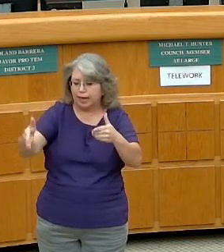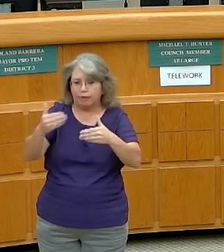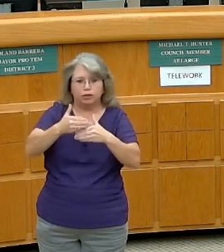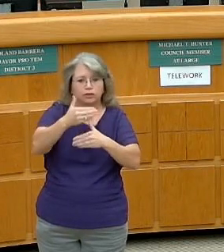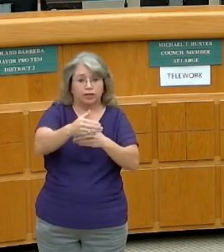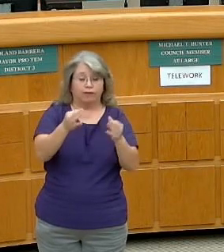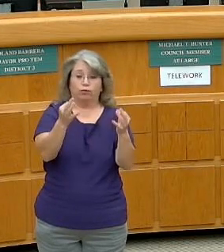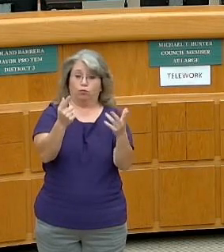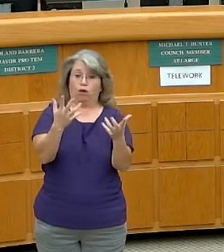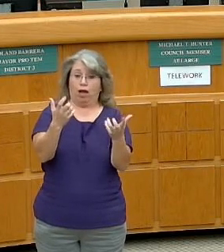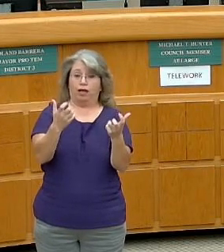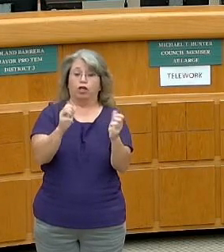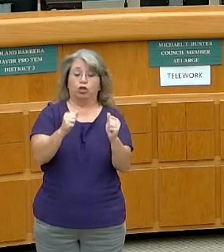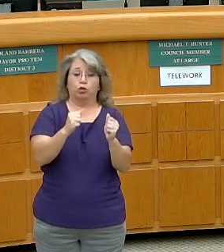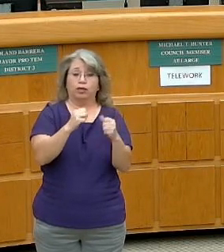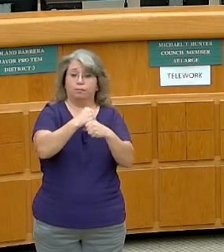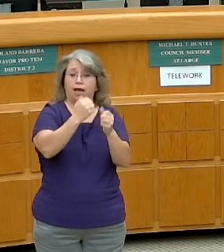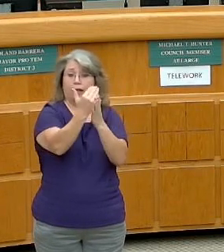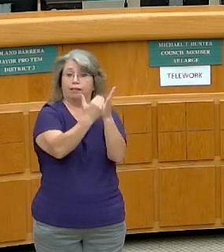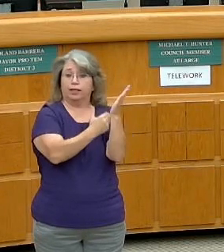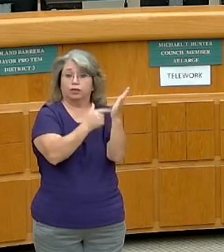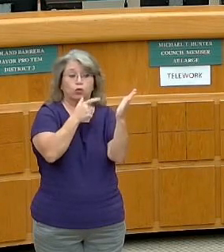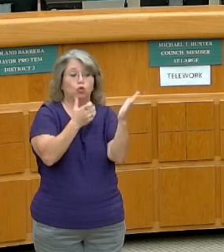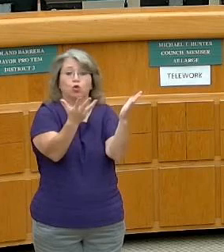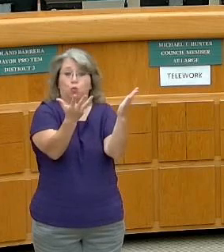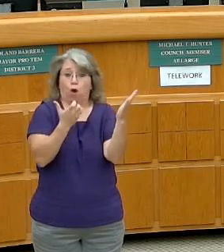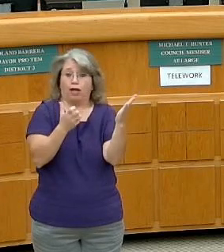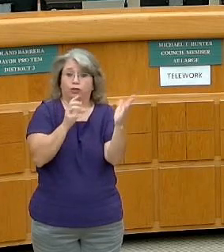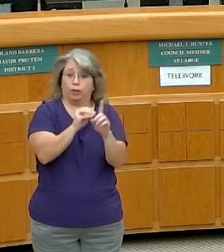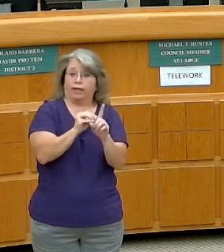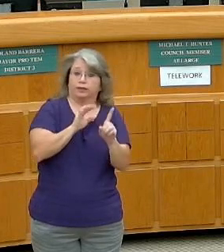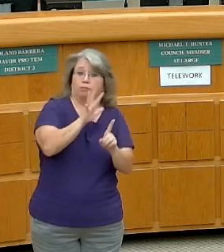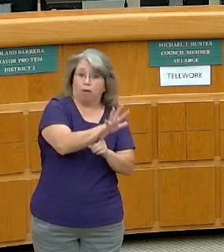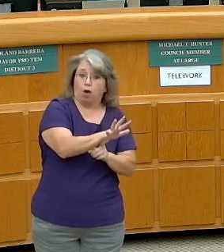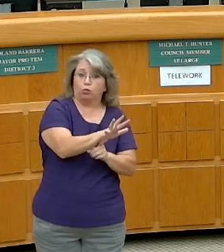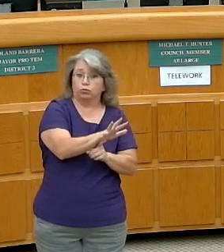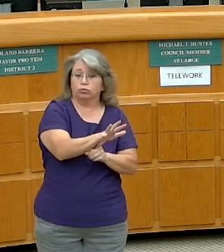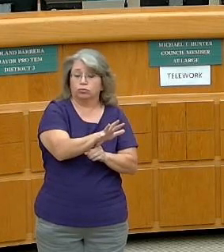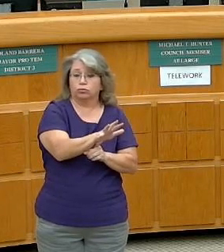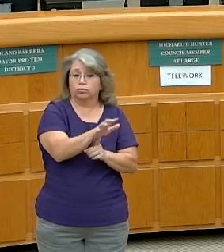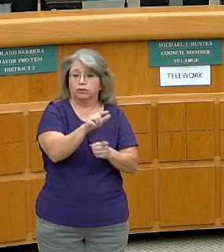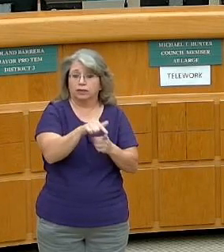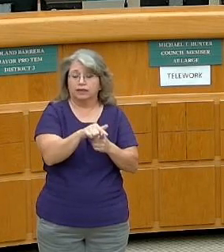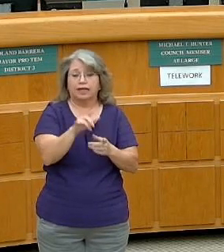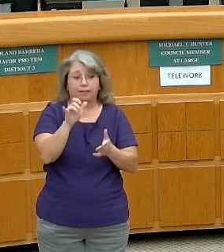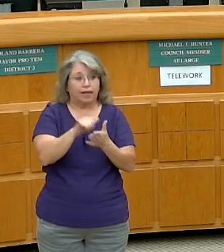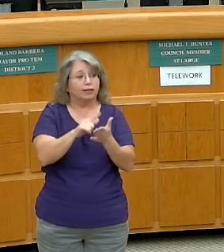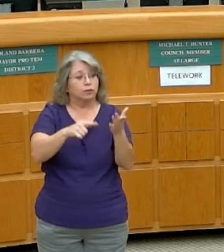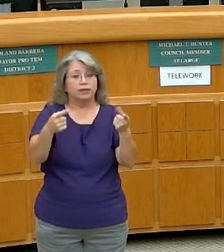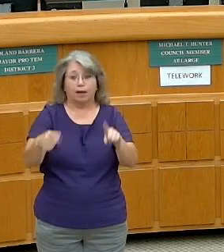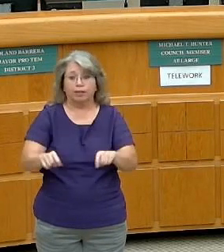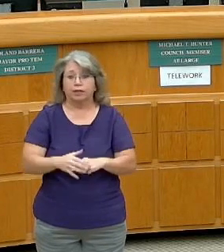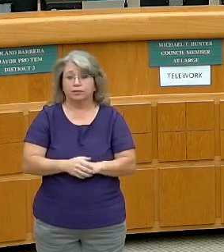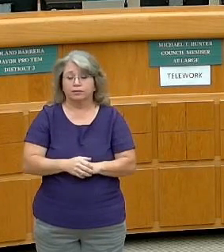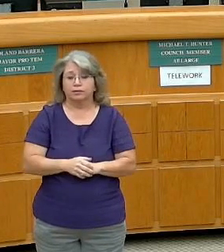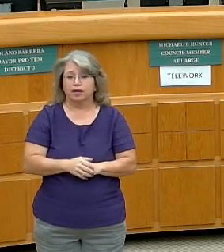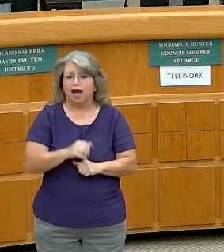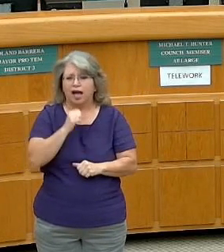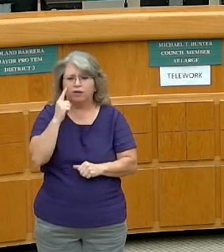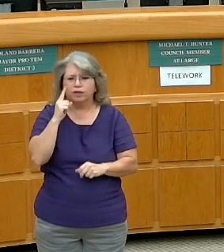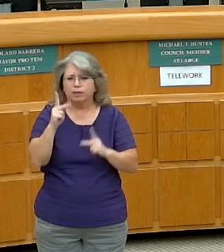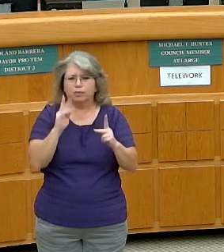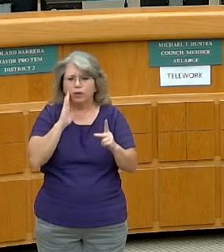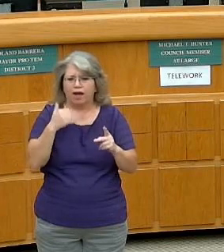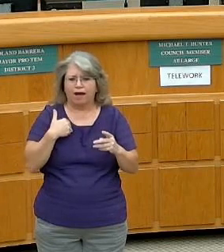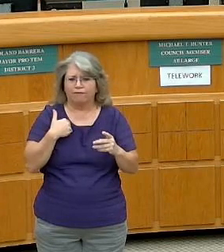expose, because that's what you're doing if you're not paying attention to the distancing. And I don't think anybody would have a very long list. You don't